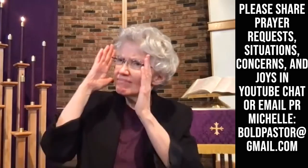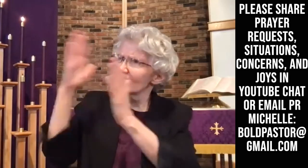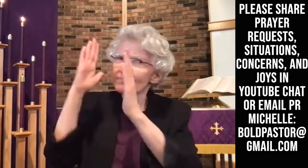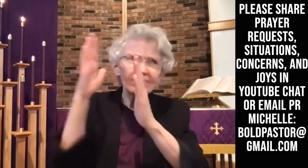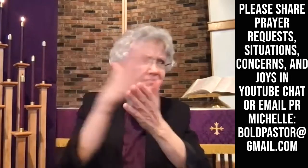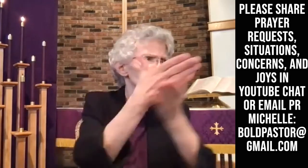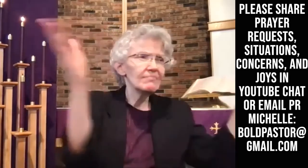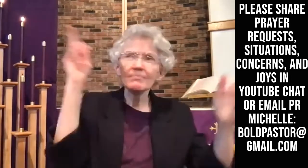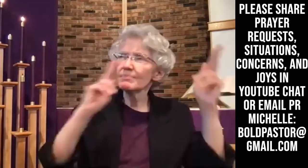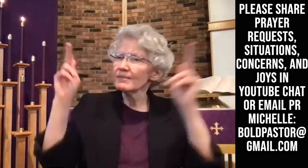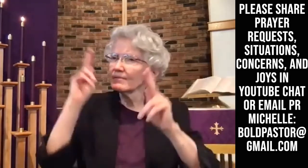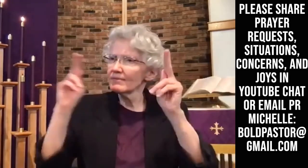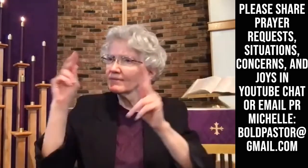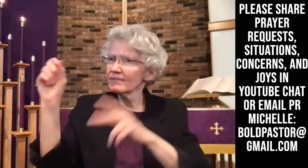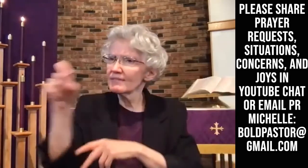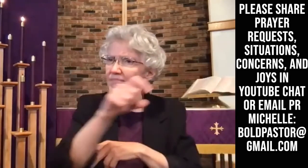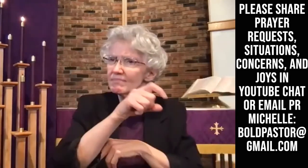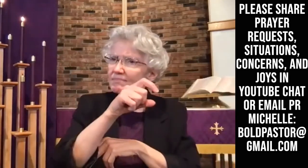turn our attention toward others.